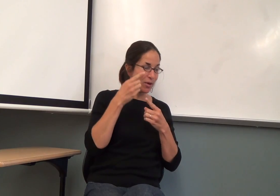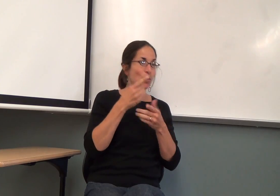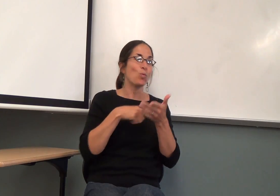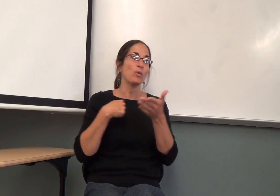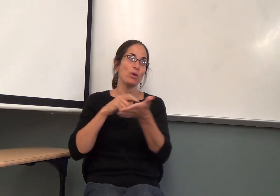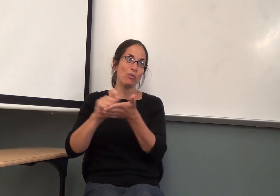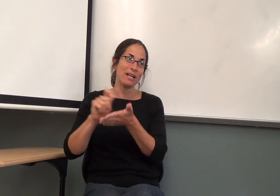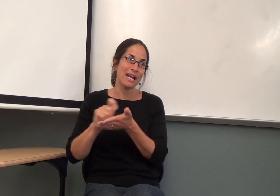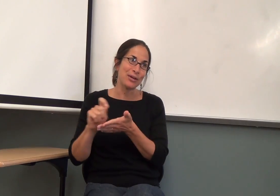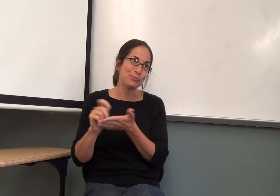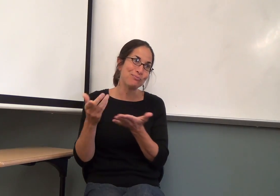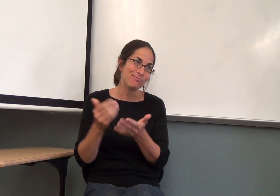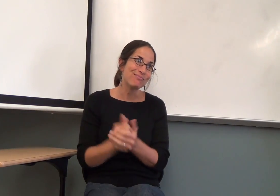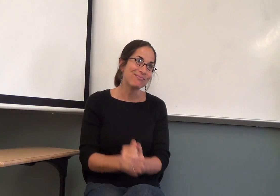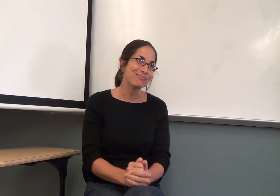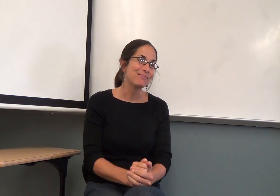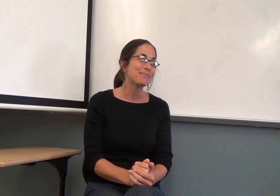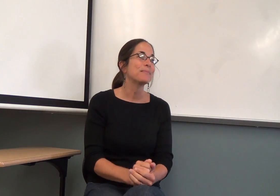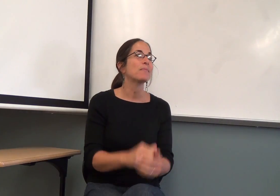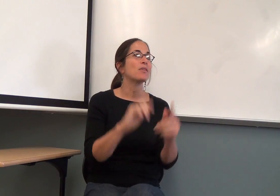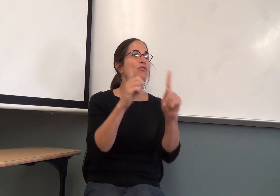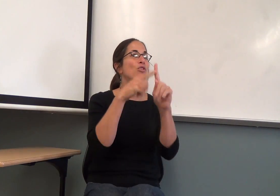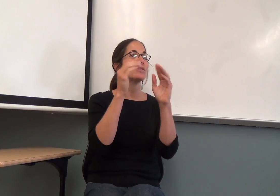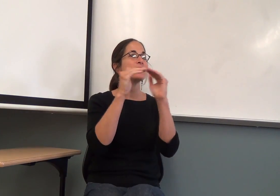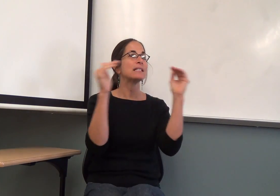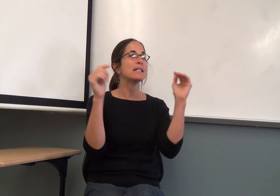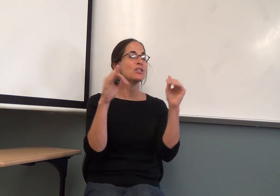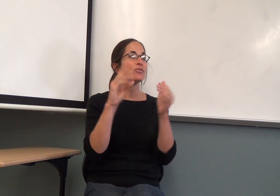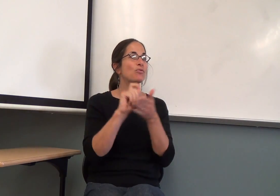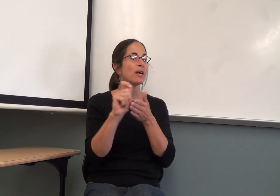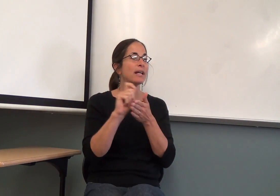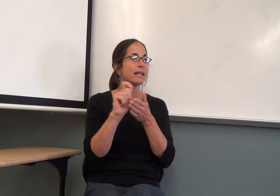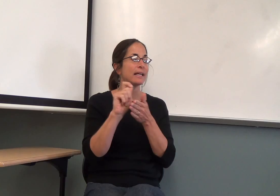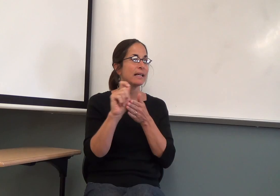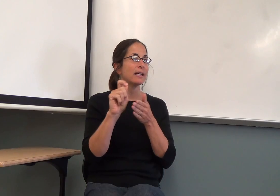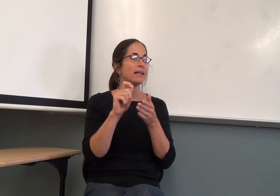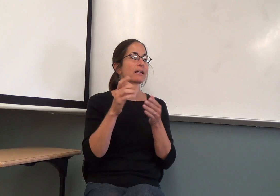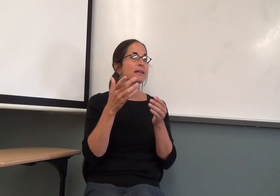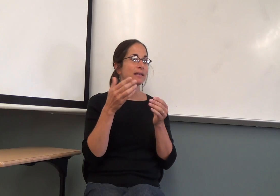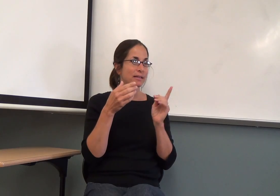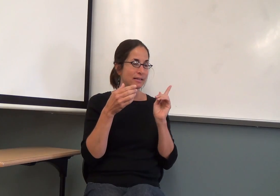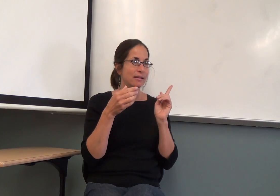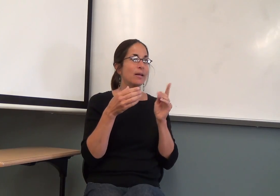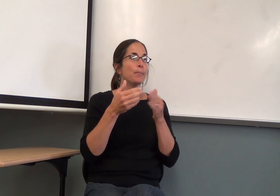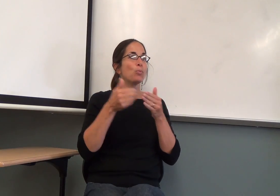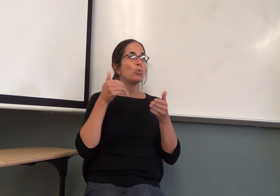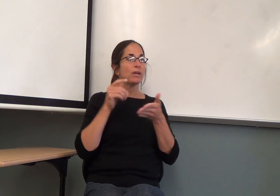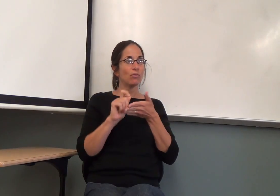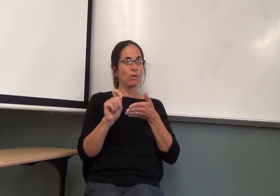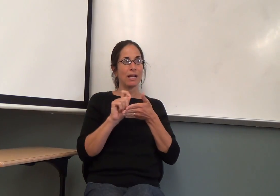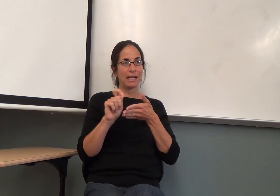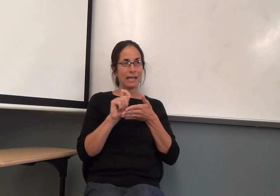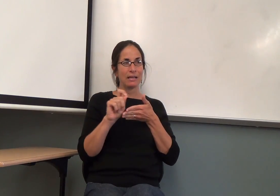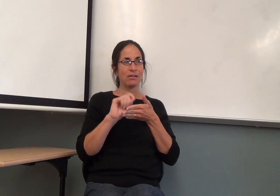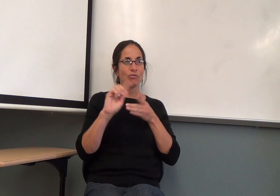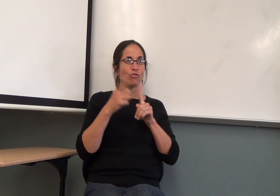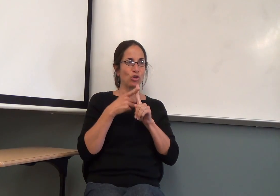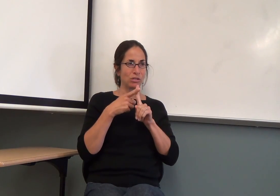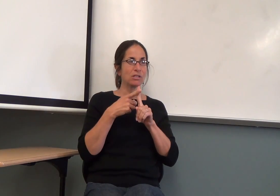of writing is called pre-writing, and we just did it. But the problem is with pre-writing is that we